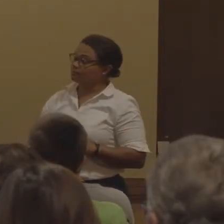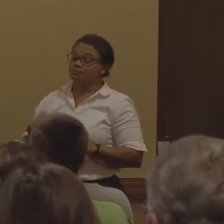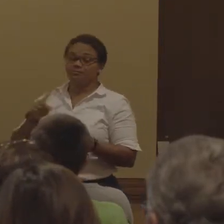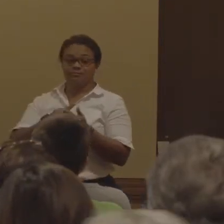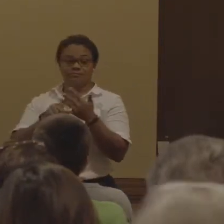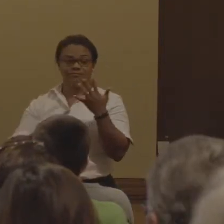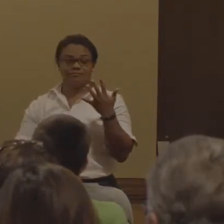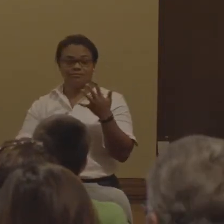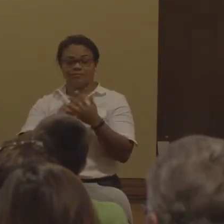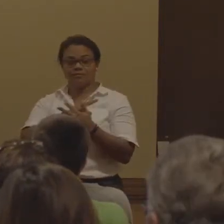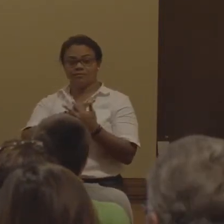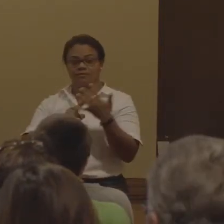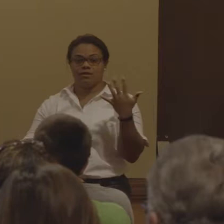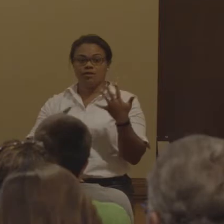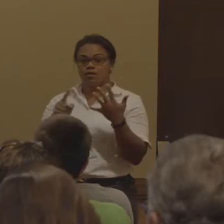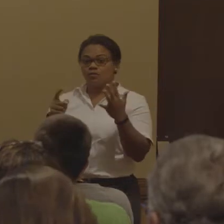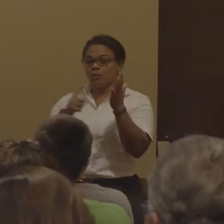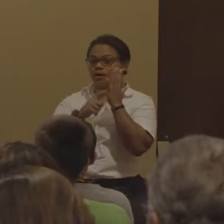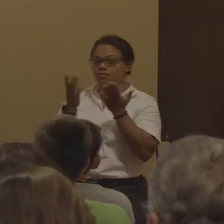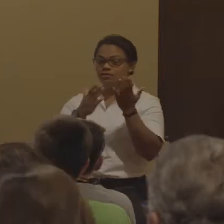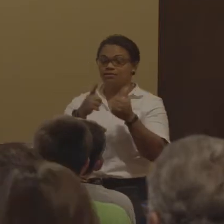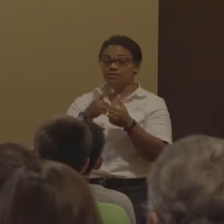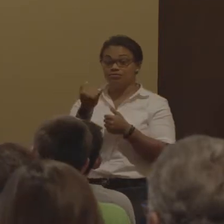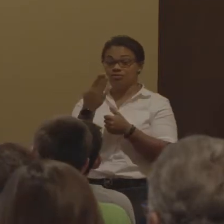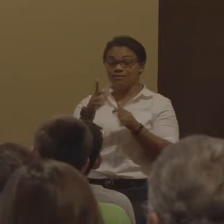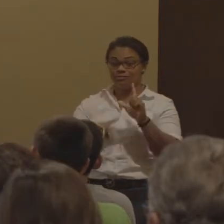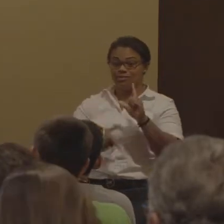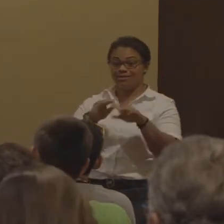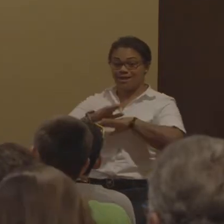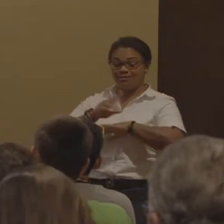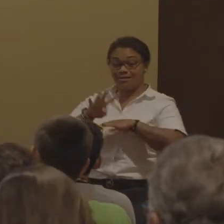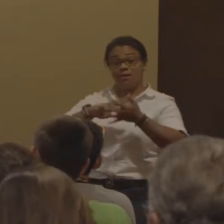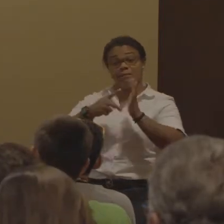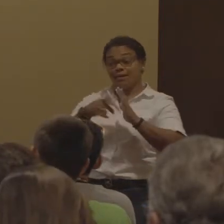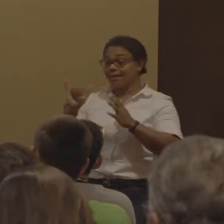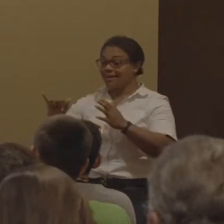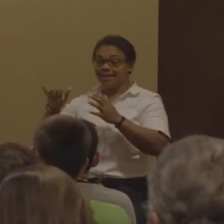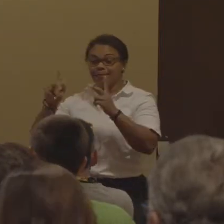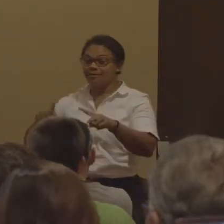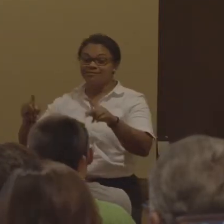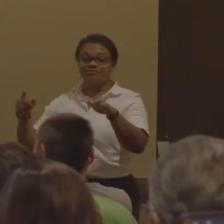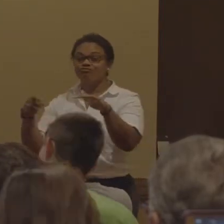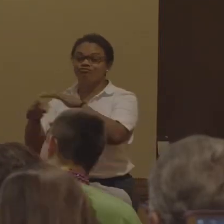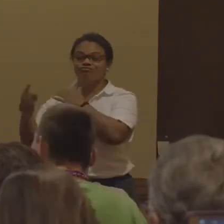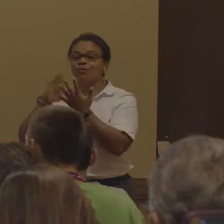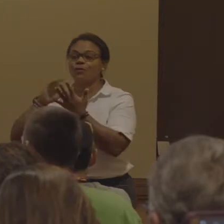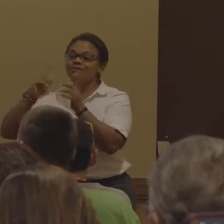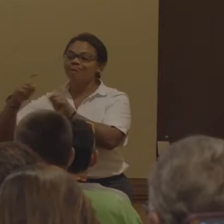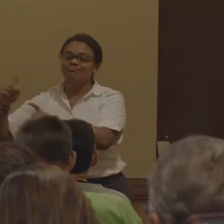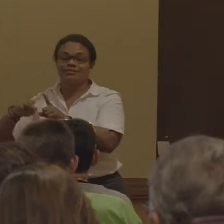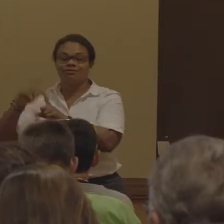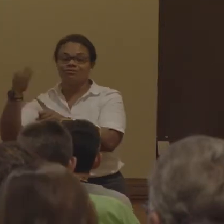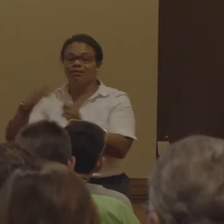These are the 5 required services under the law. Job exploration counseling, so that's when they're going out there and exploring, they're learning about things. The